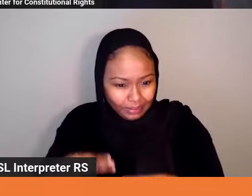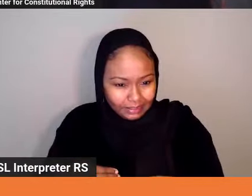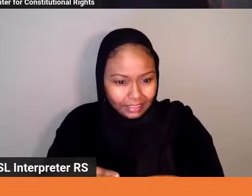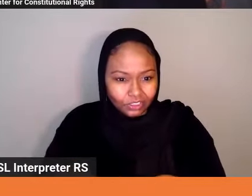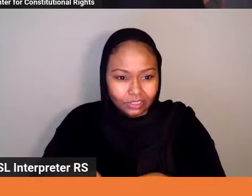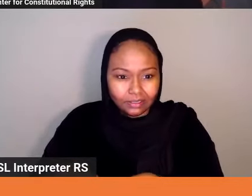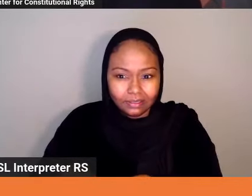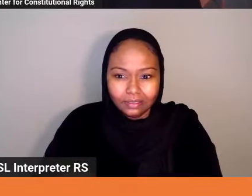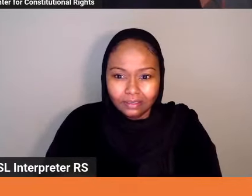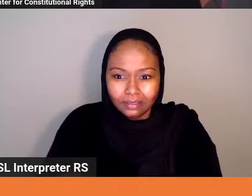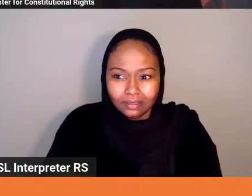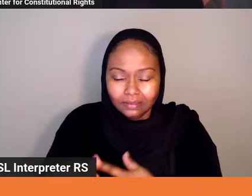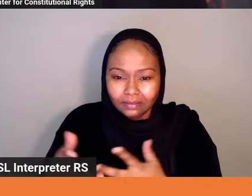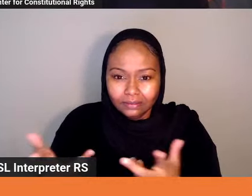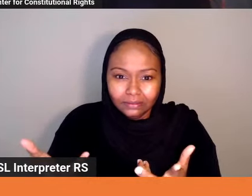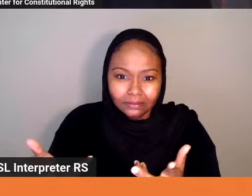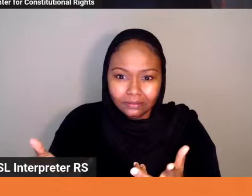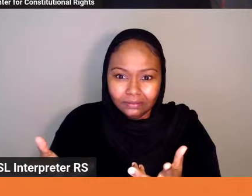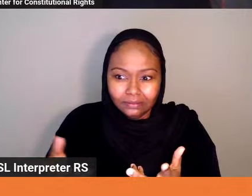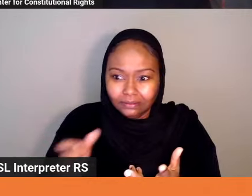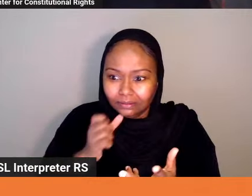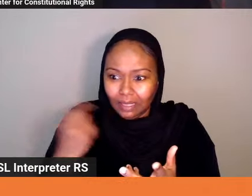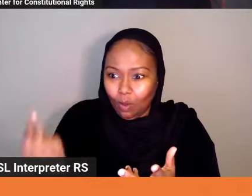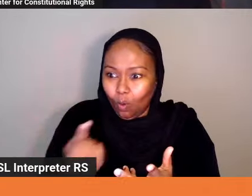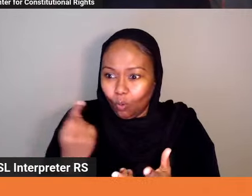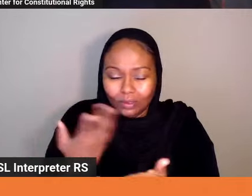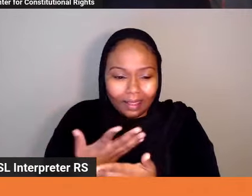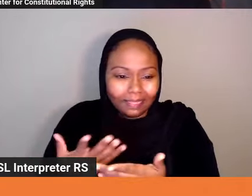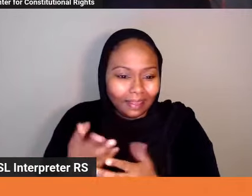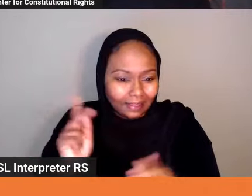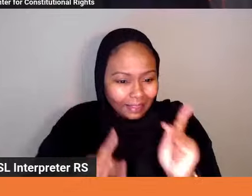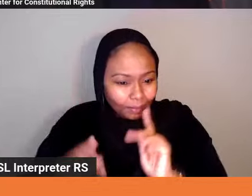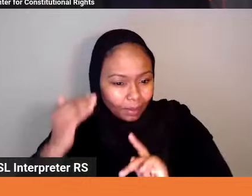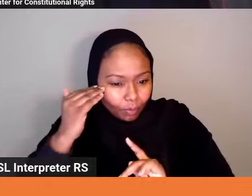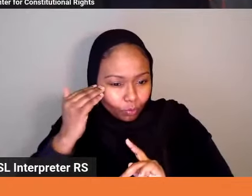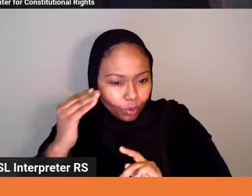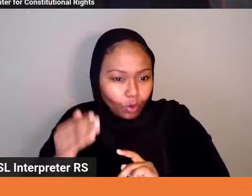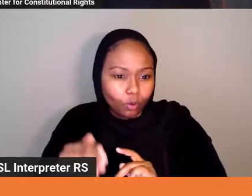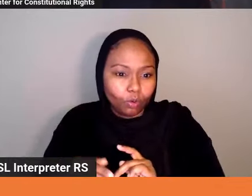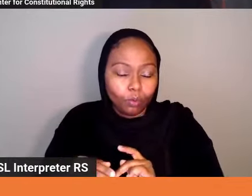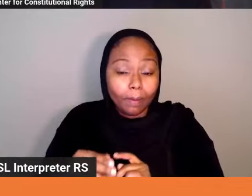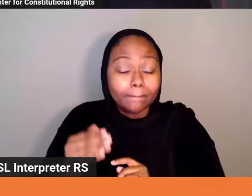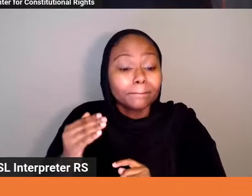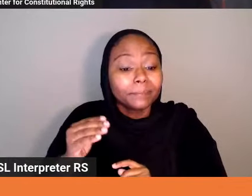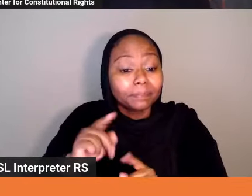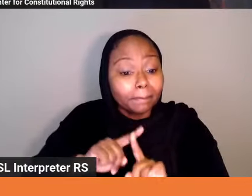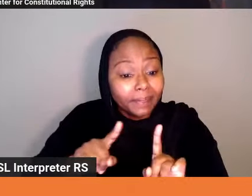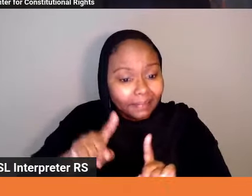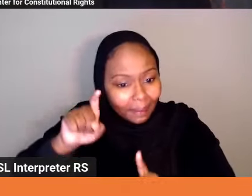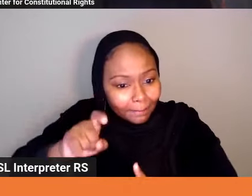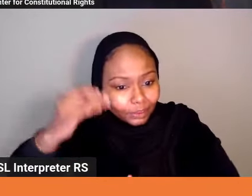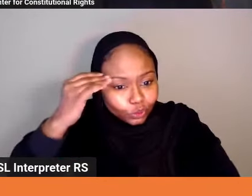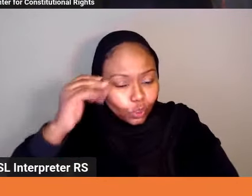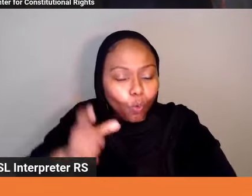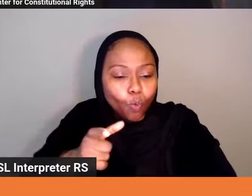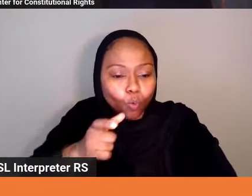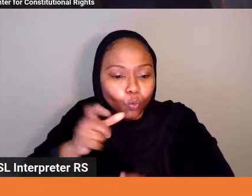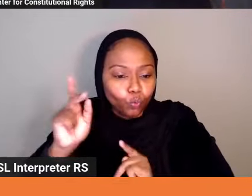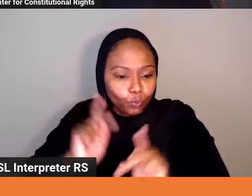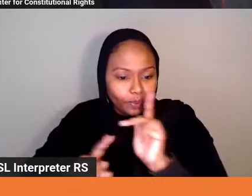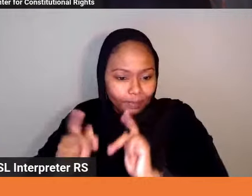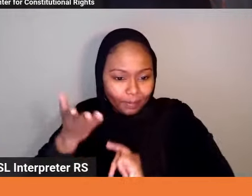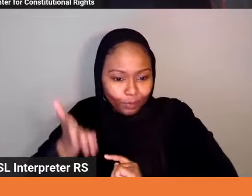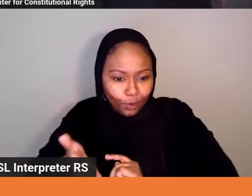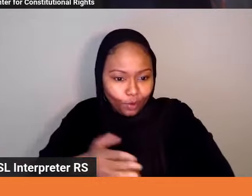is the only thing that people know about places, but they know who the people are. And looking at the questions